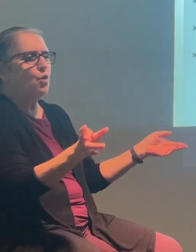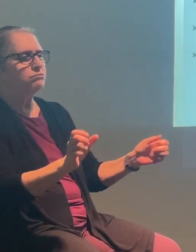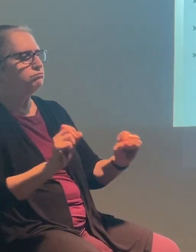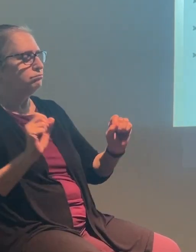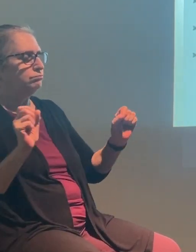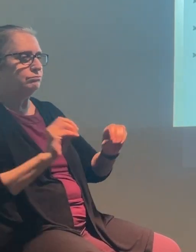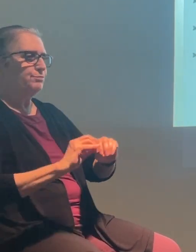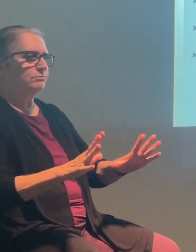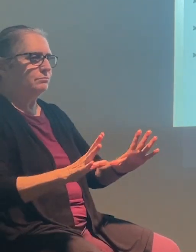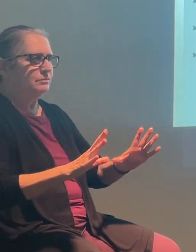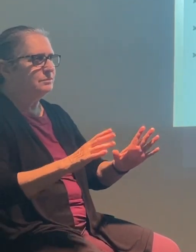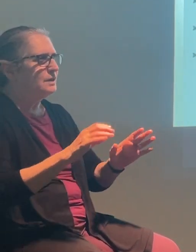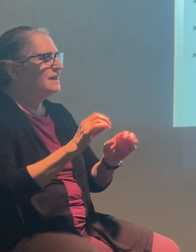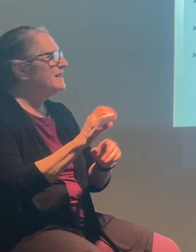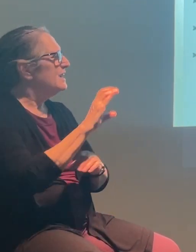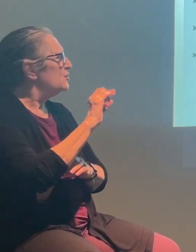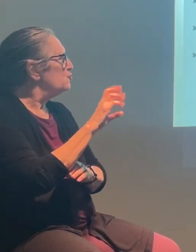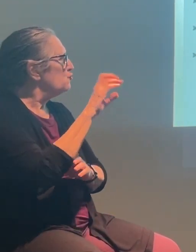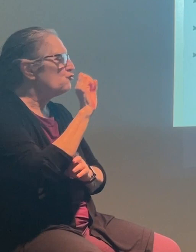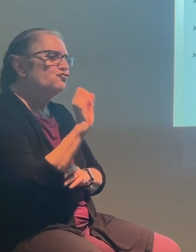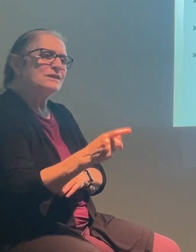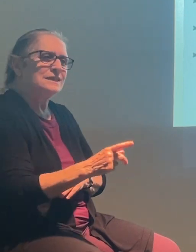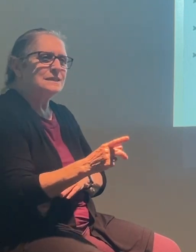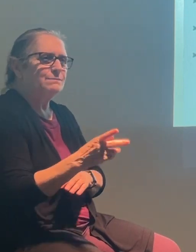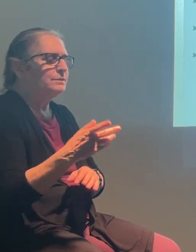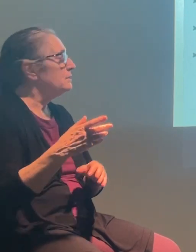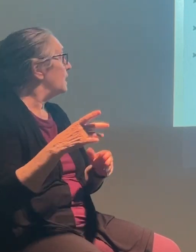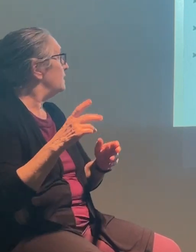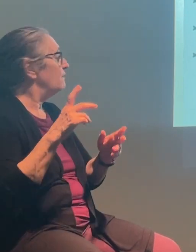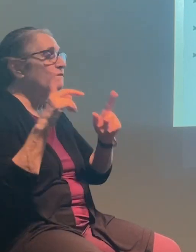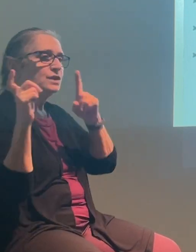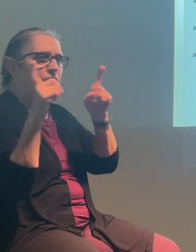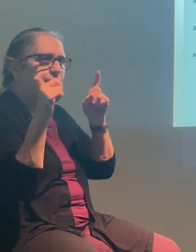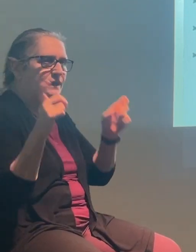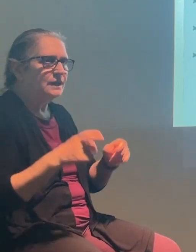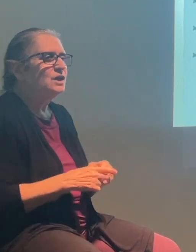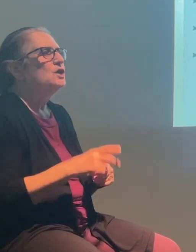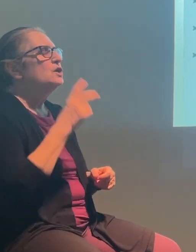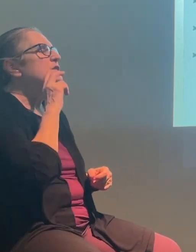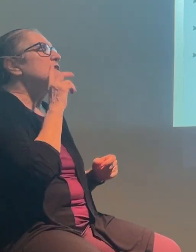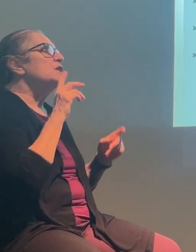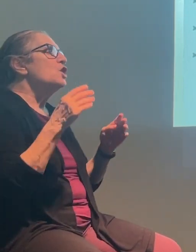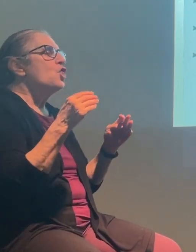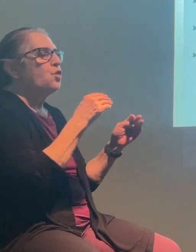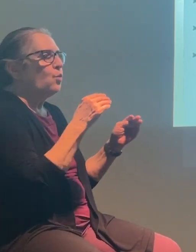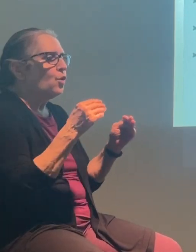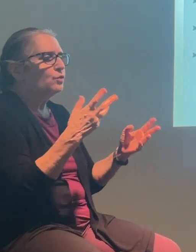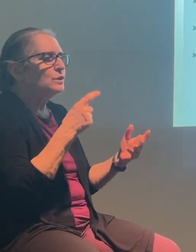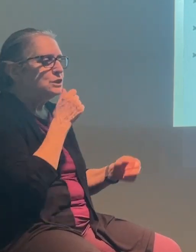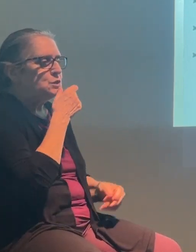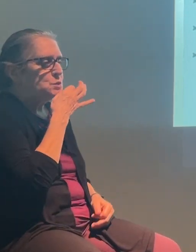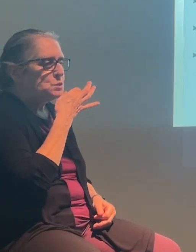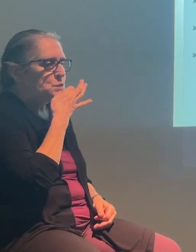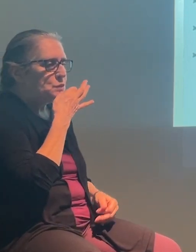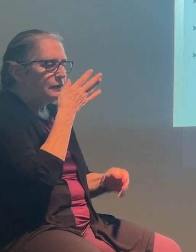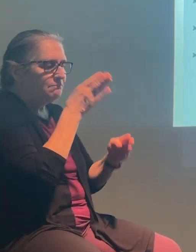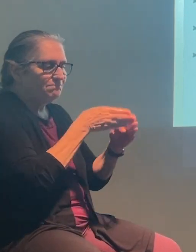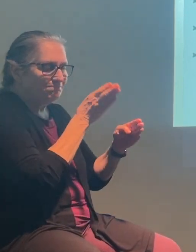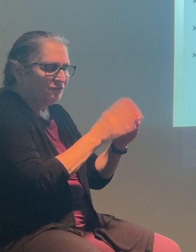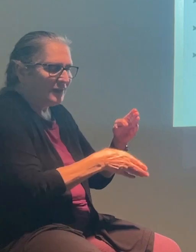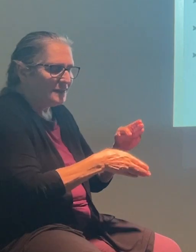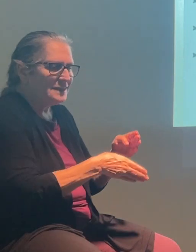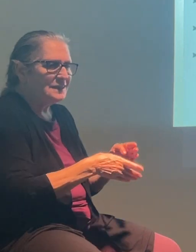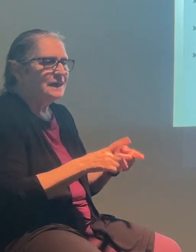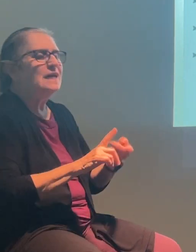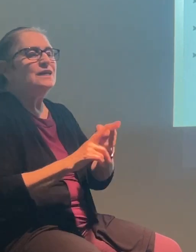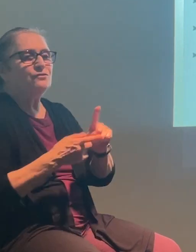of photography. Times were moving on. So you could see the war was kind of like the finish. His